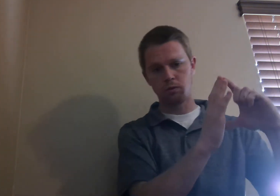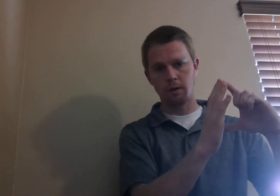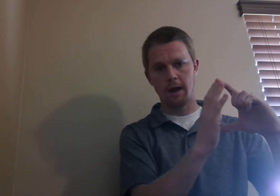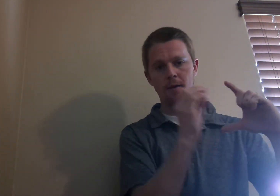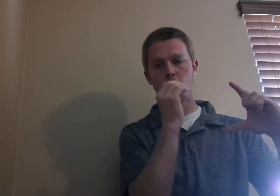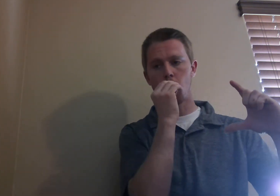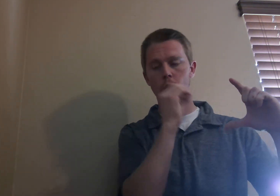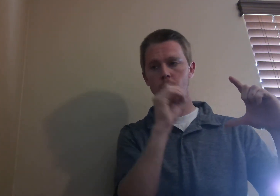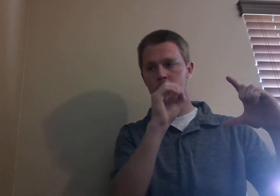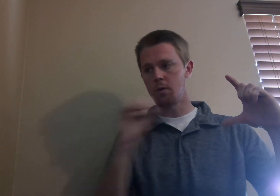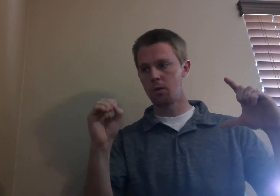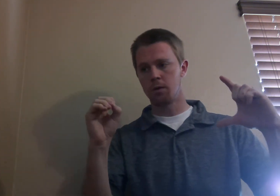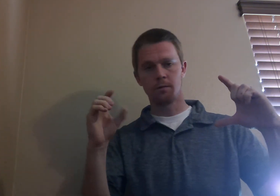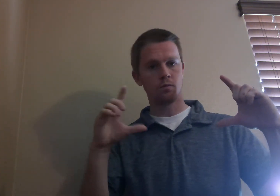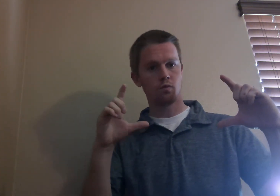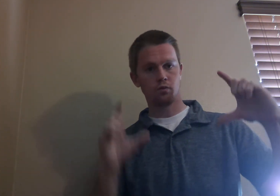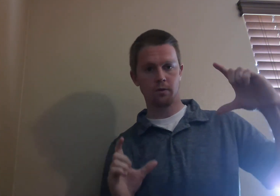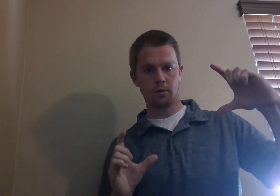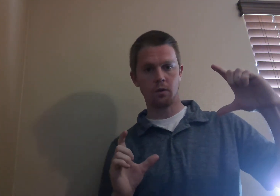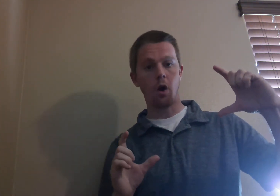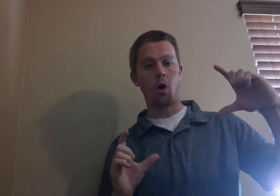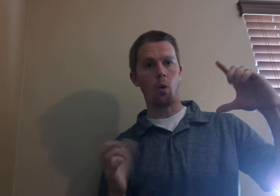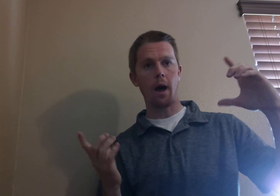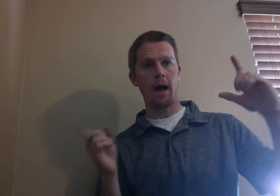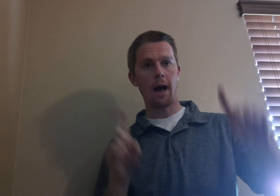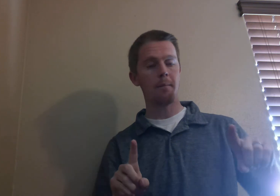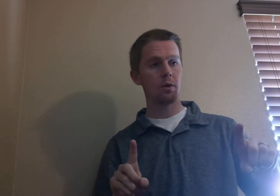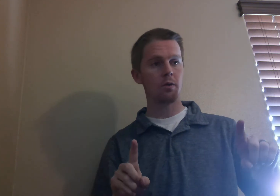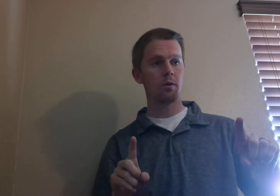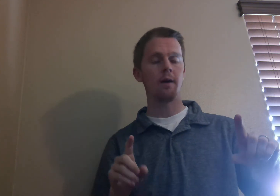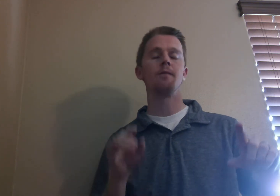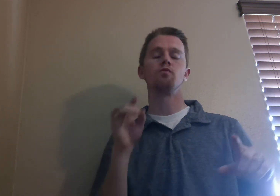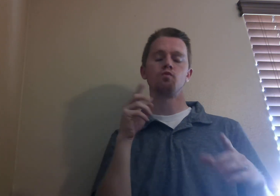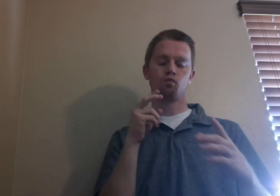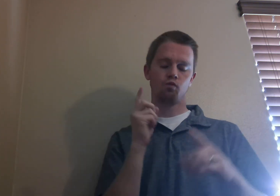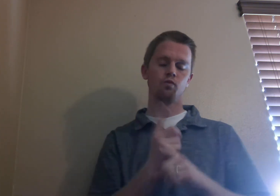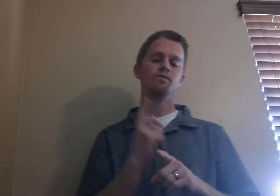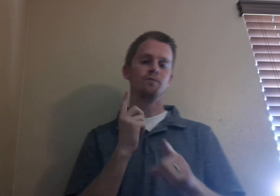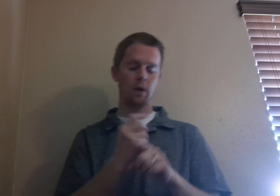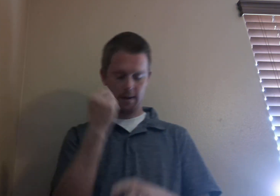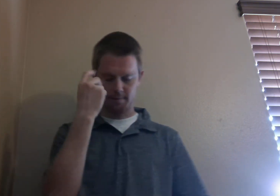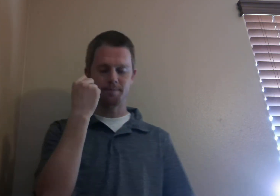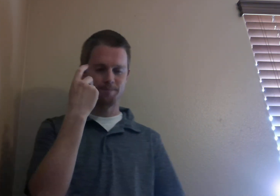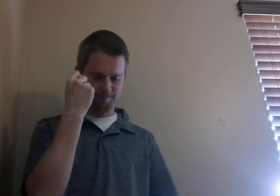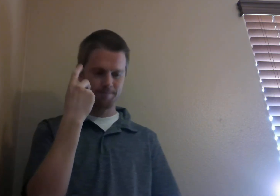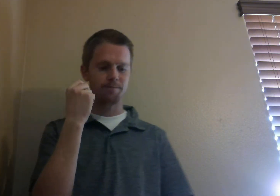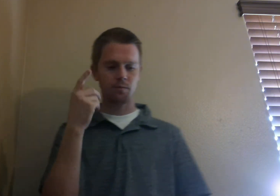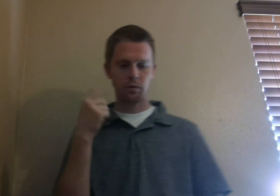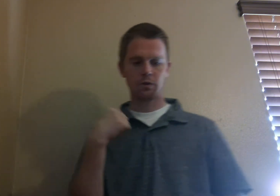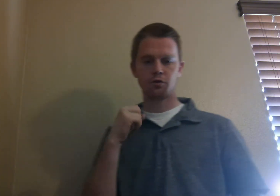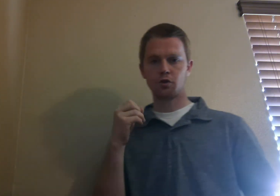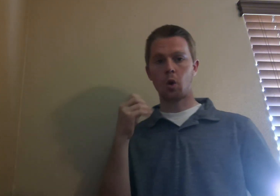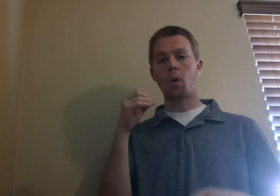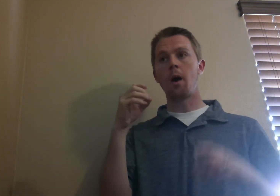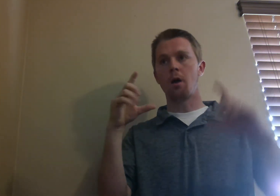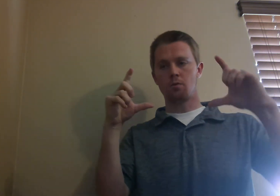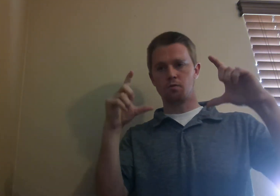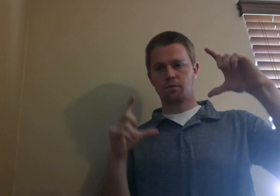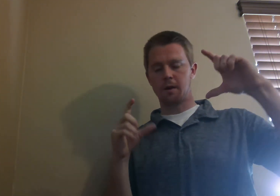when that water sloshes back this way, which direction does the bubble go? You see that? So the air bubble moves in the direction of acceleration. Does that make